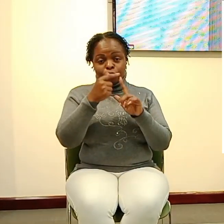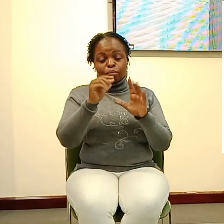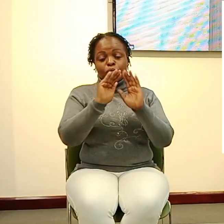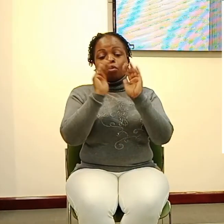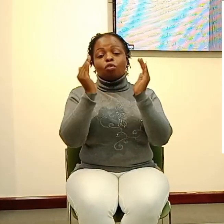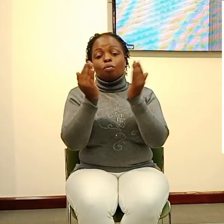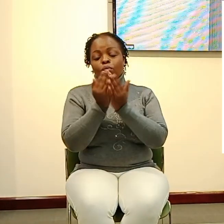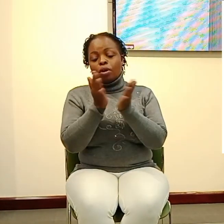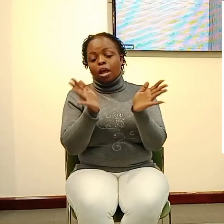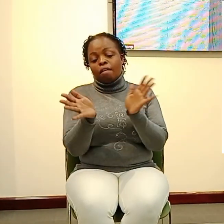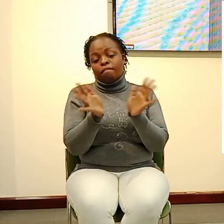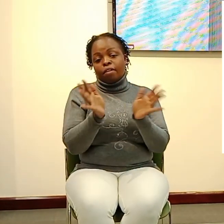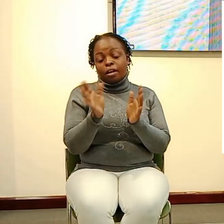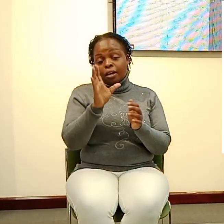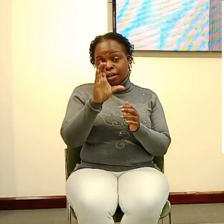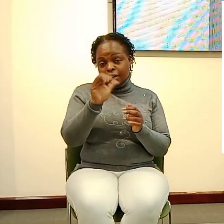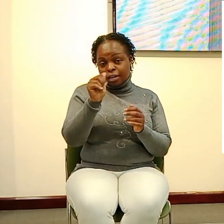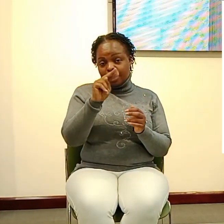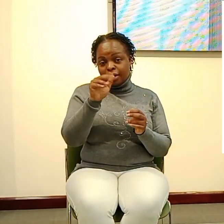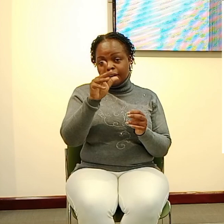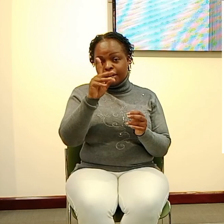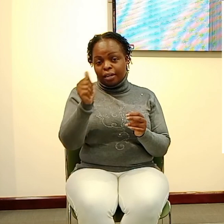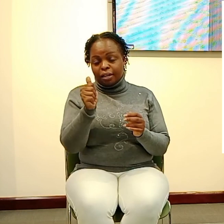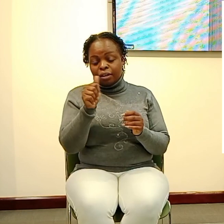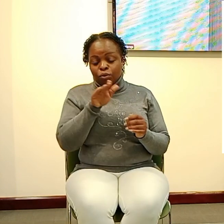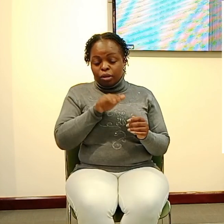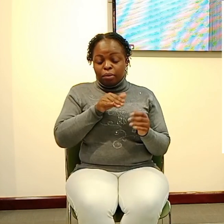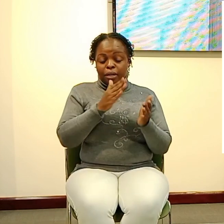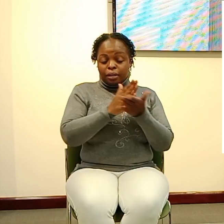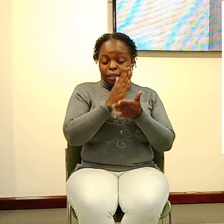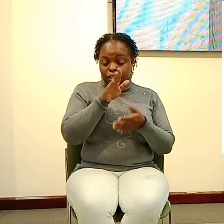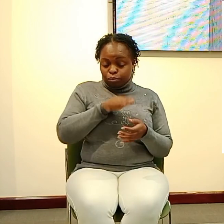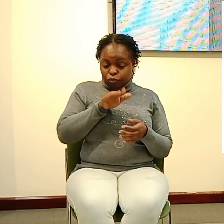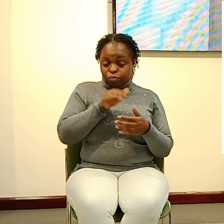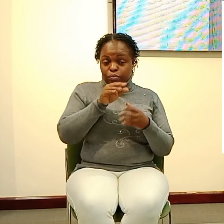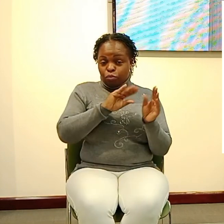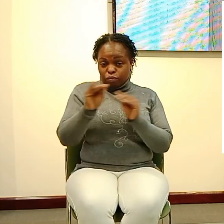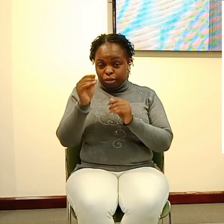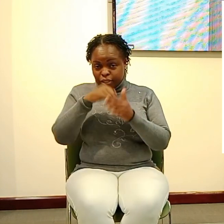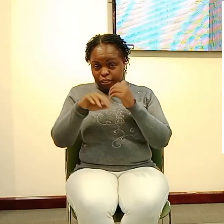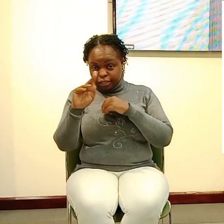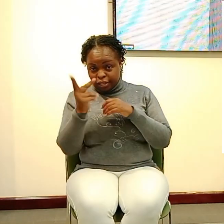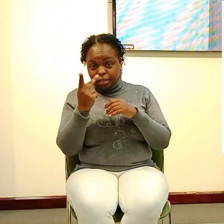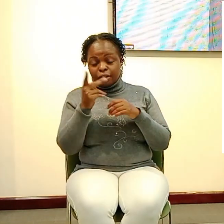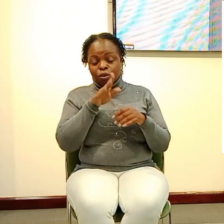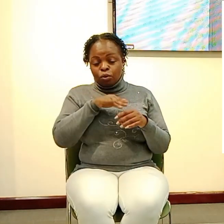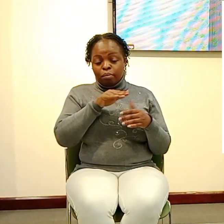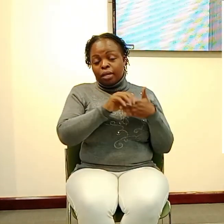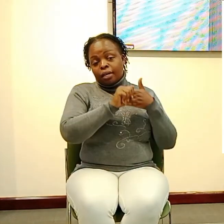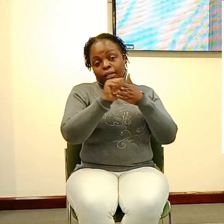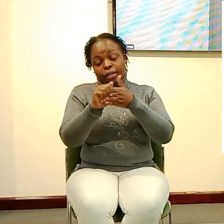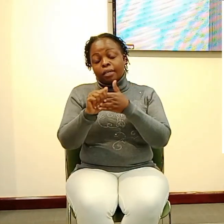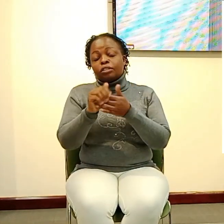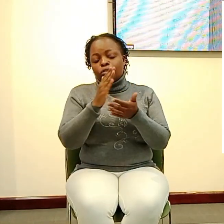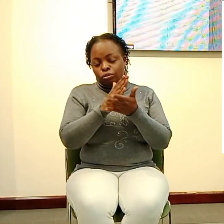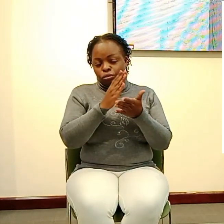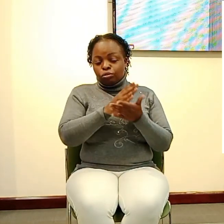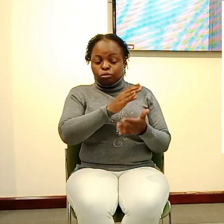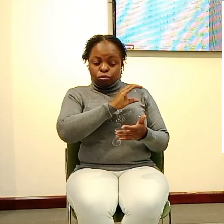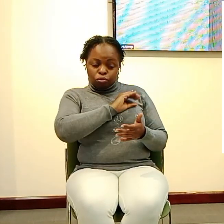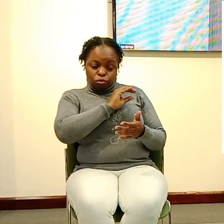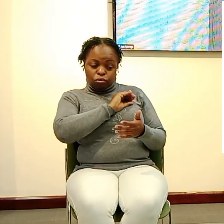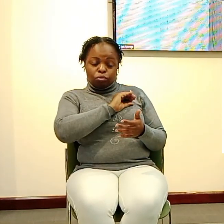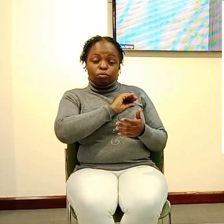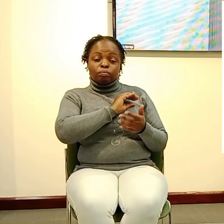I think the women's rights movement in Kenya, women leaders, we owe a huge debt to